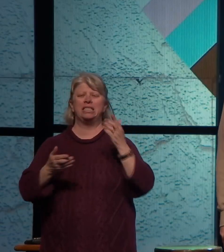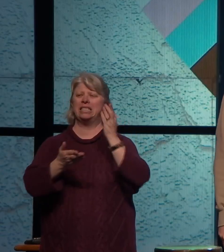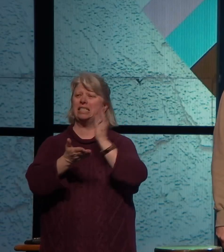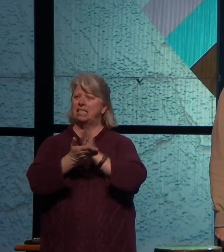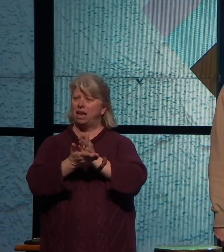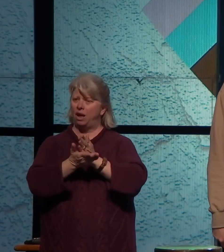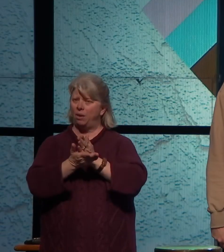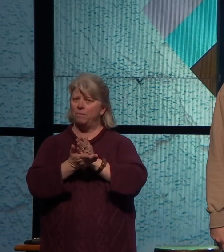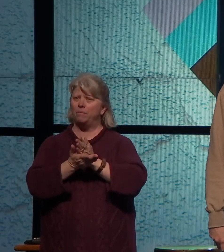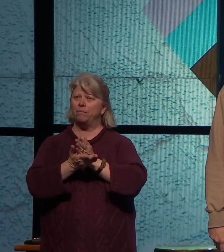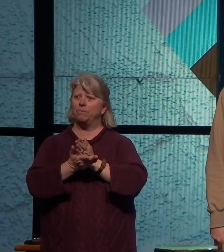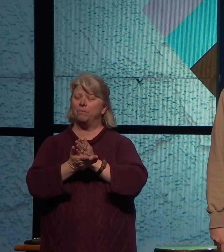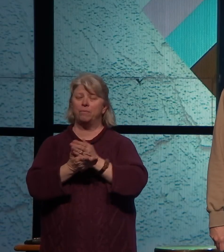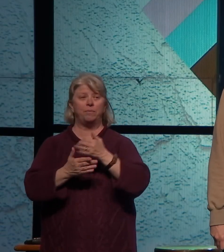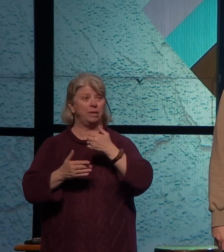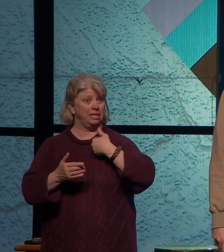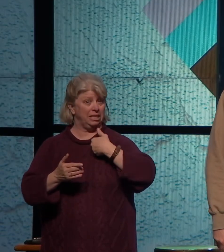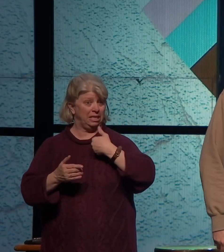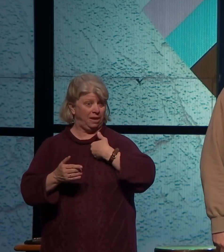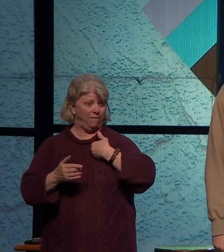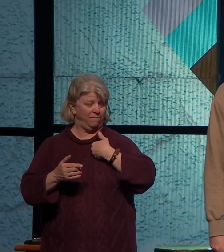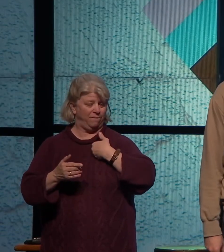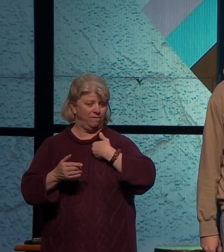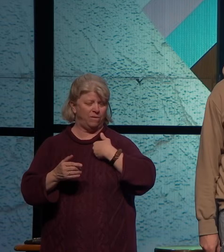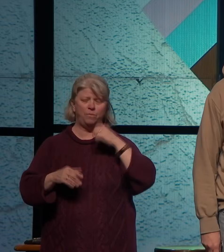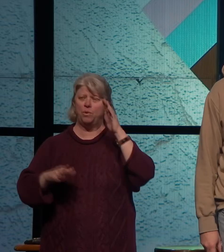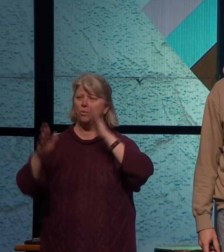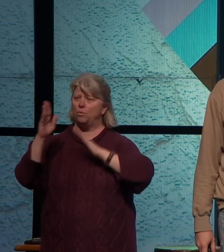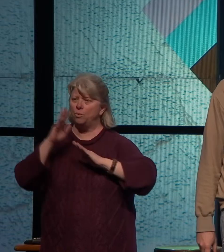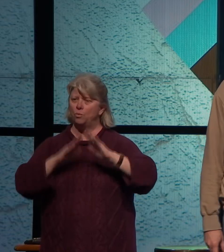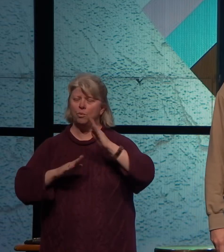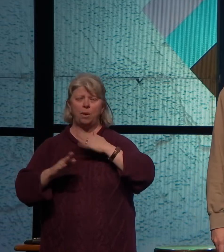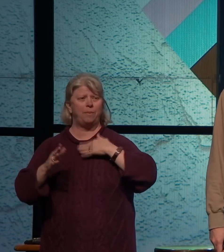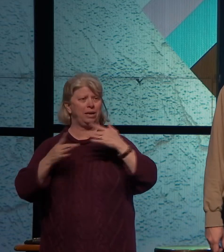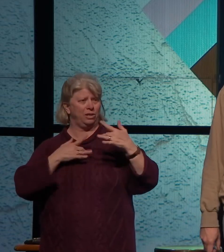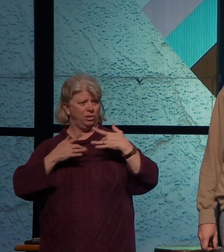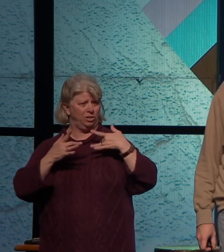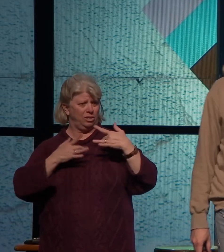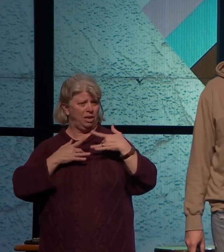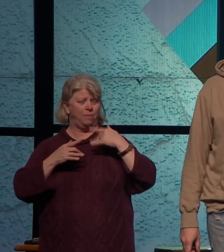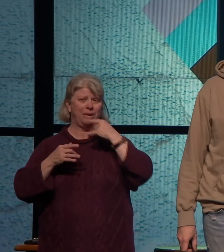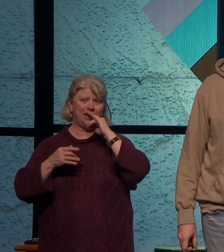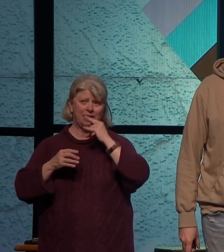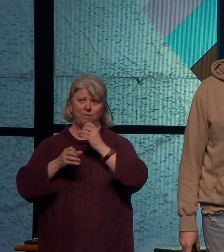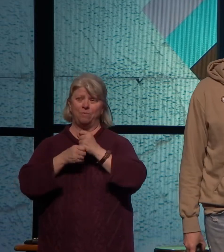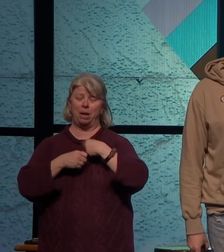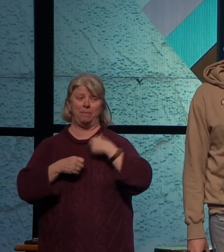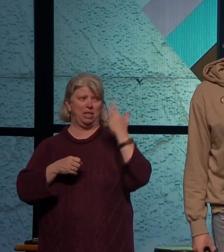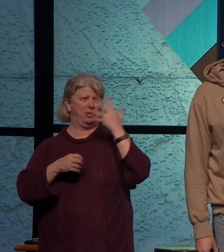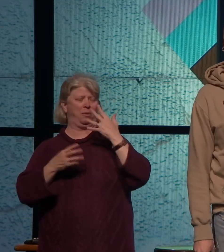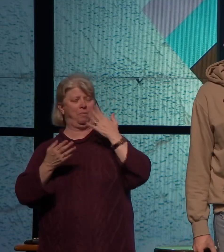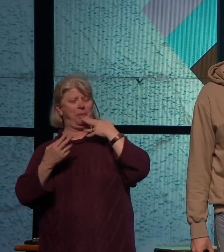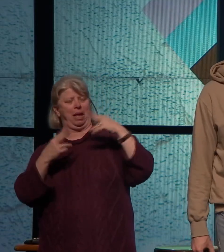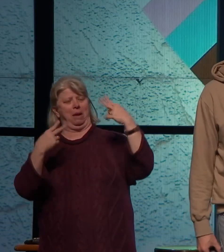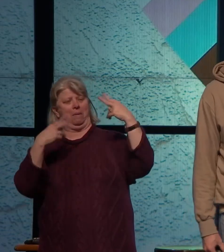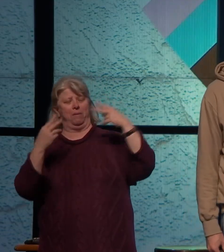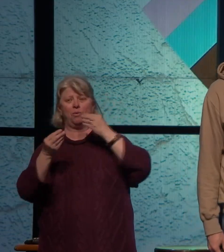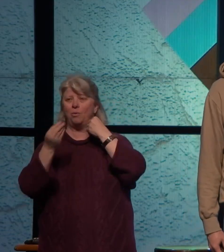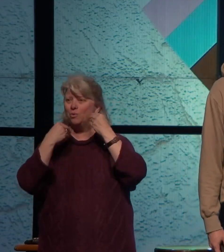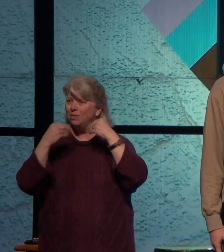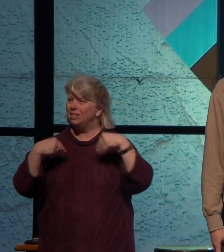stop myself from being worried about my concerns, like, oh, my kid is making me look bad at the grocery